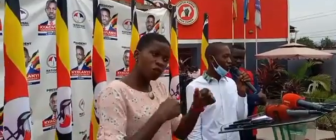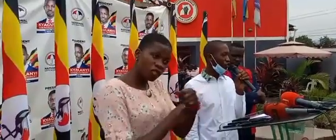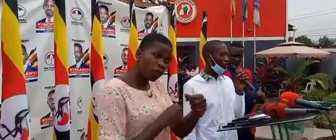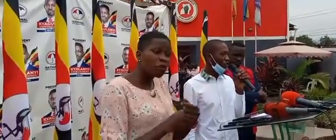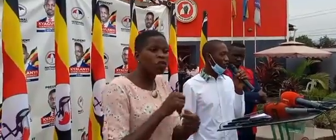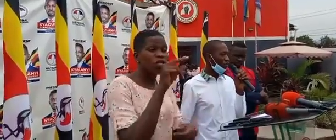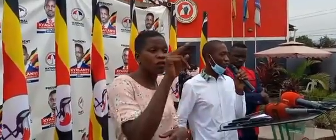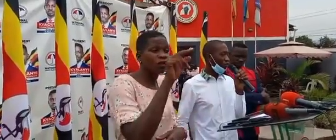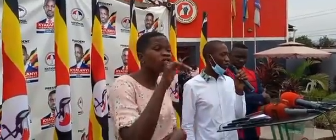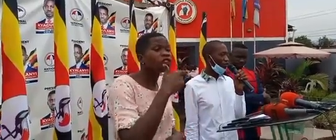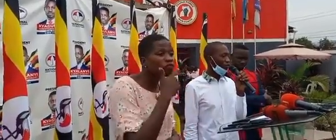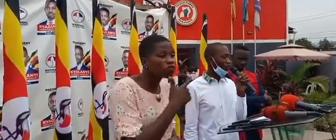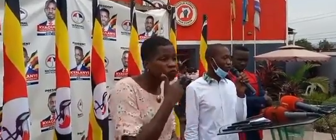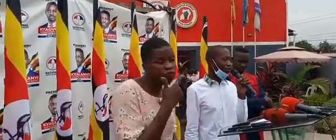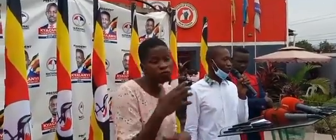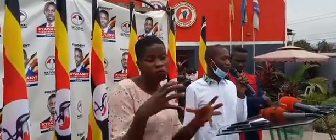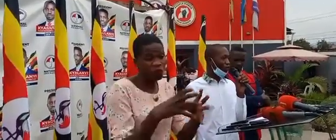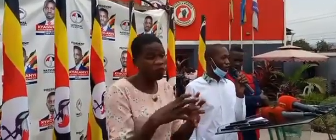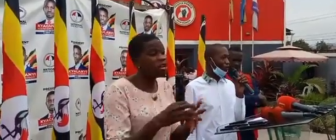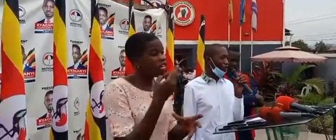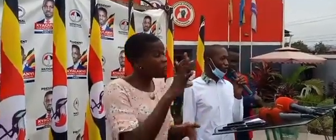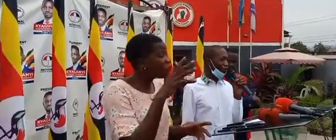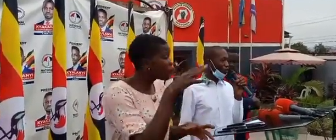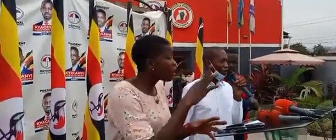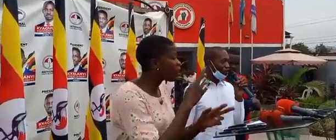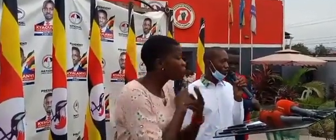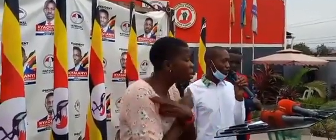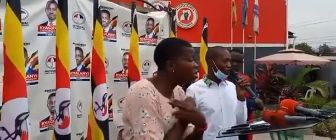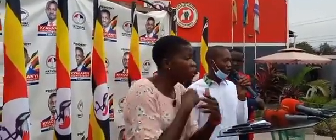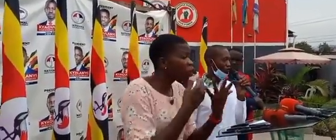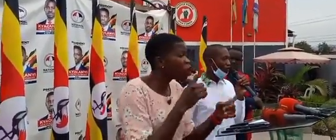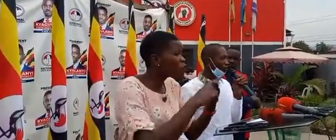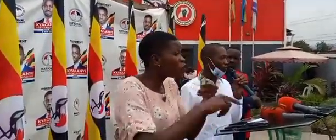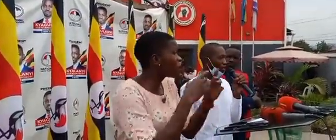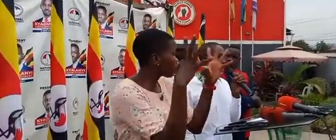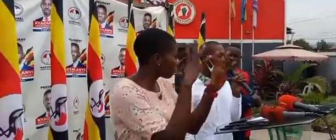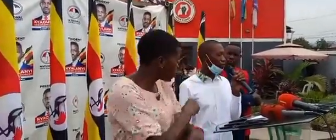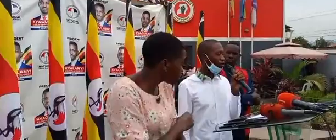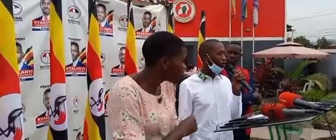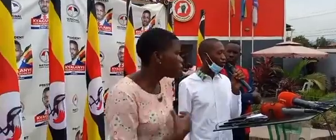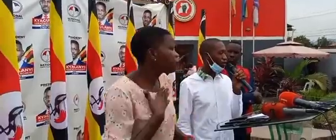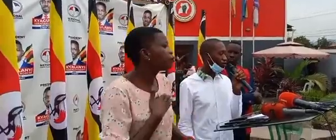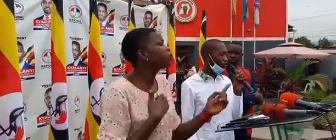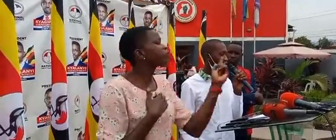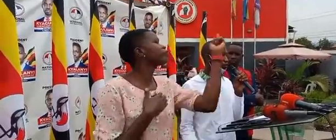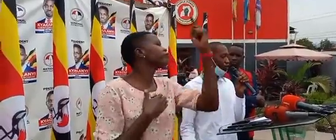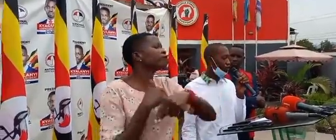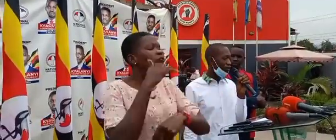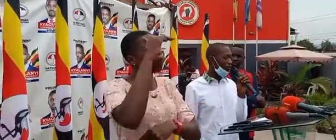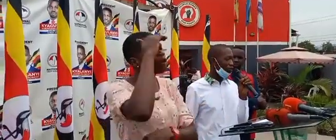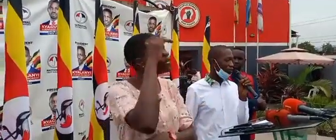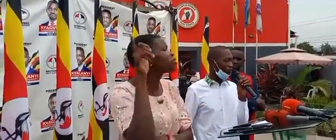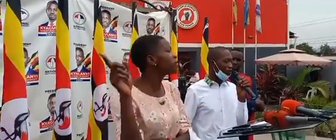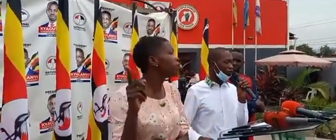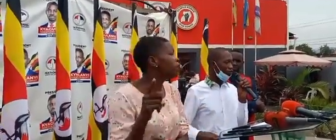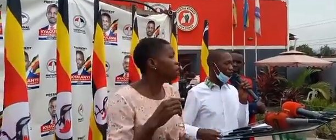ba national unity platform oba people power bebasinga obungi bababuza babwe batu